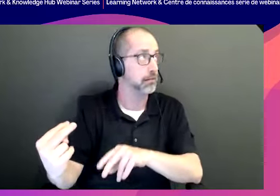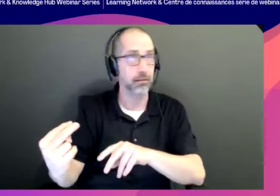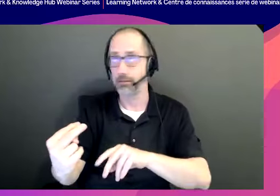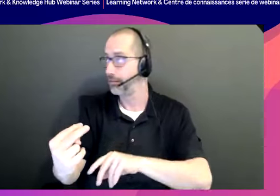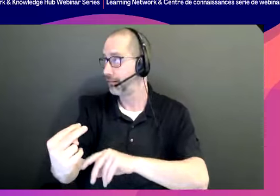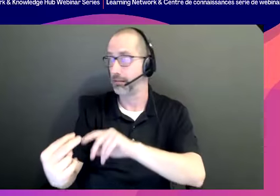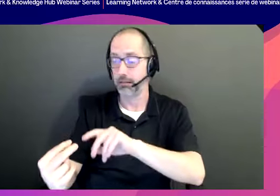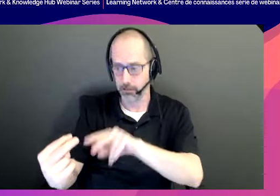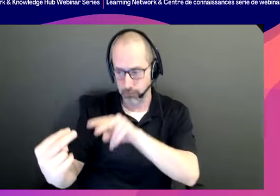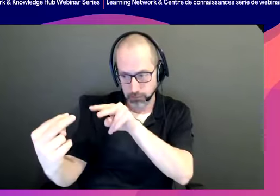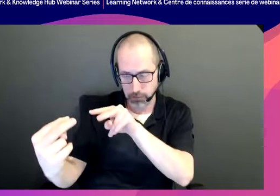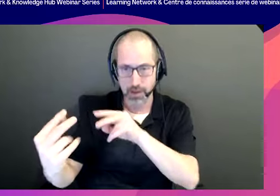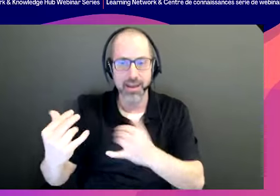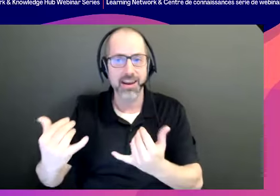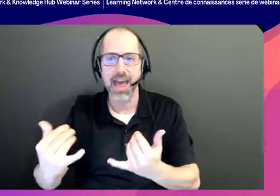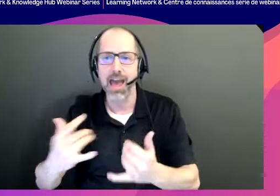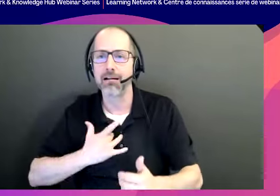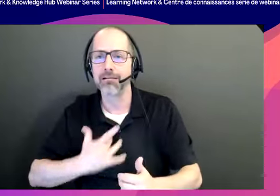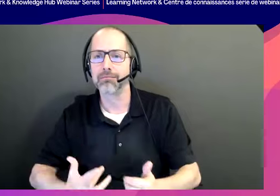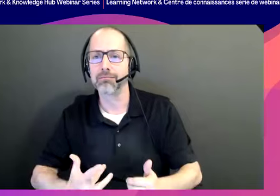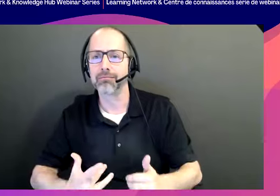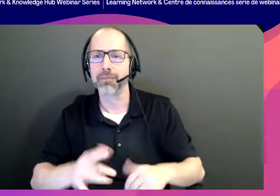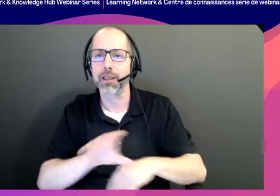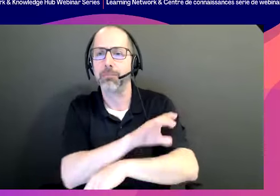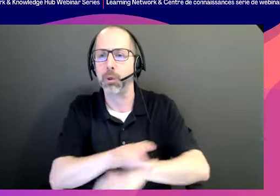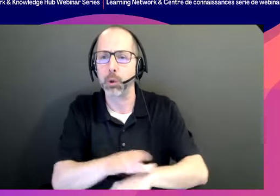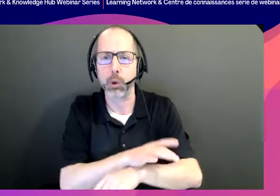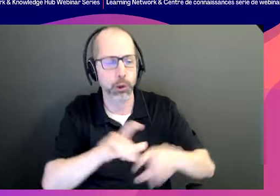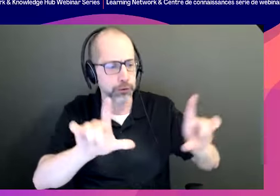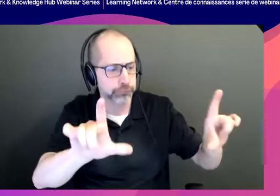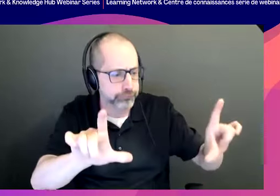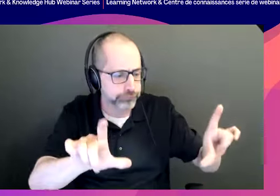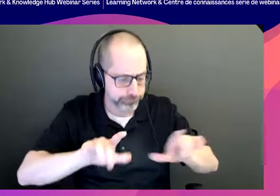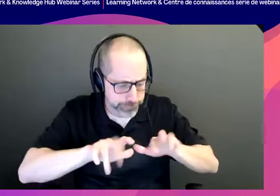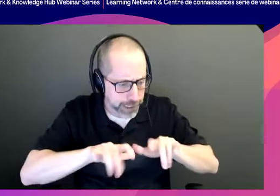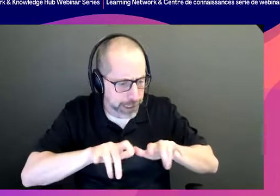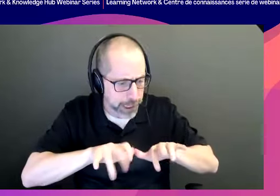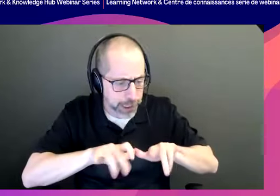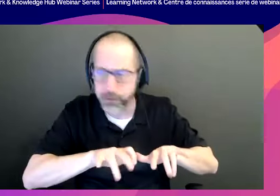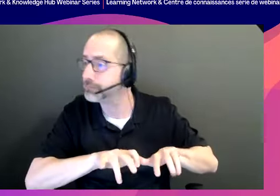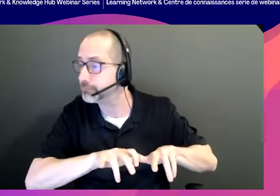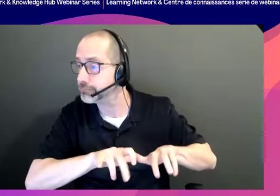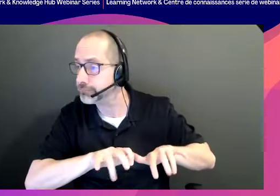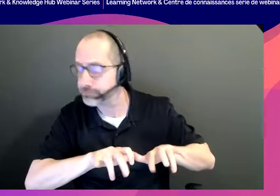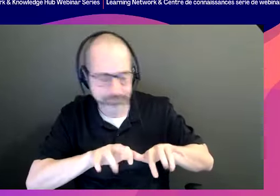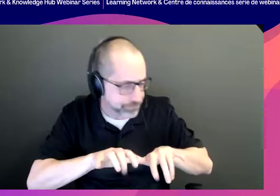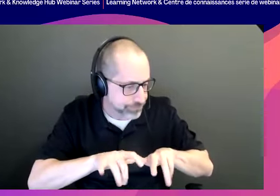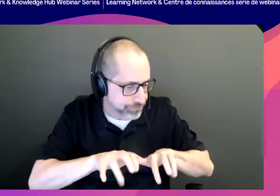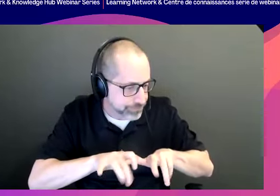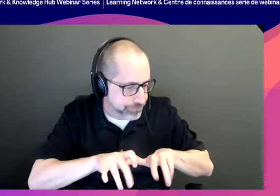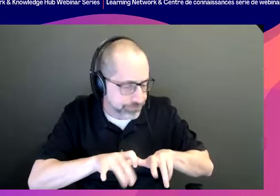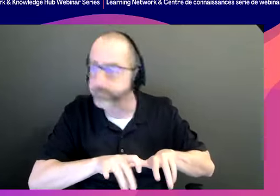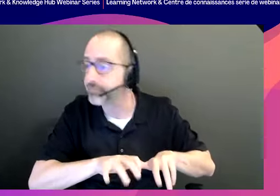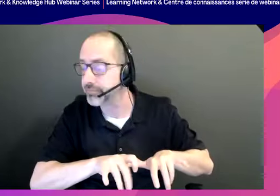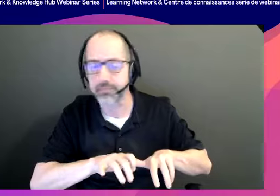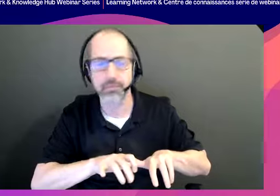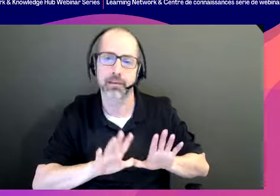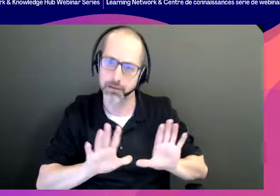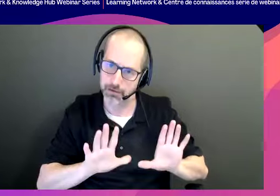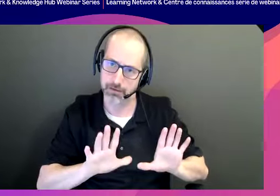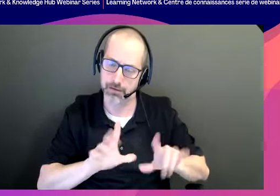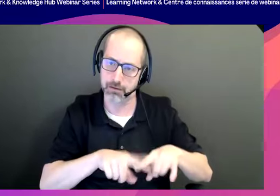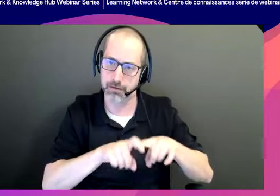use electronic medical records and computers in our interactions in the clinic. And sometimes doctors or nurses